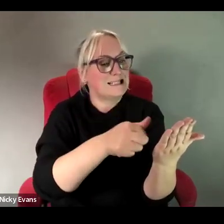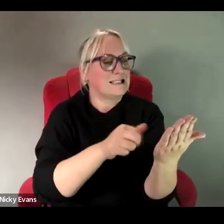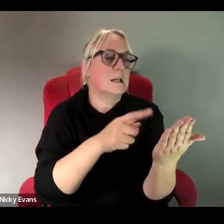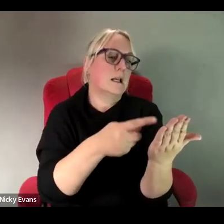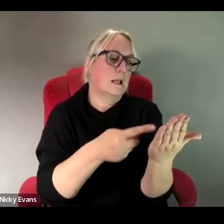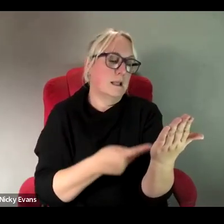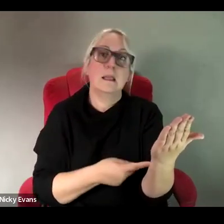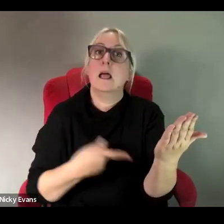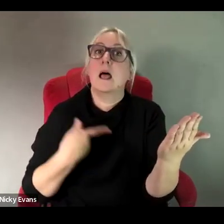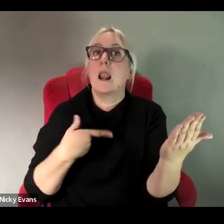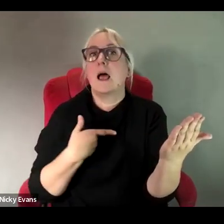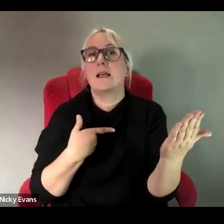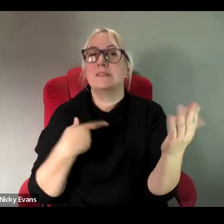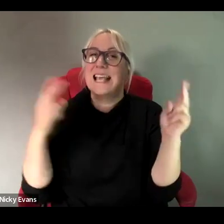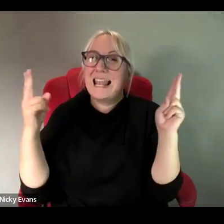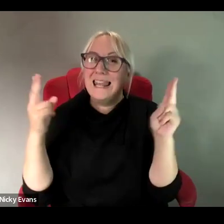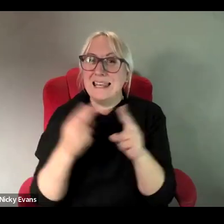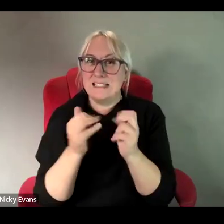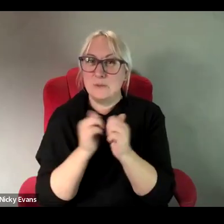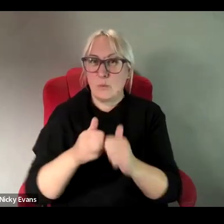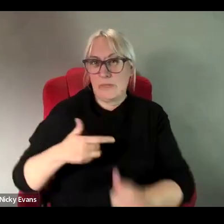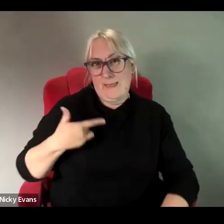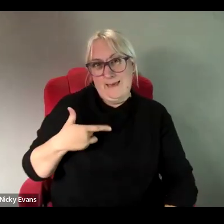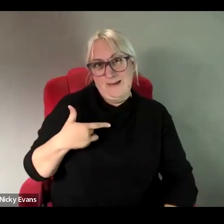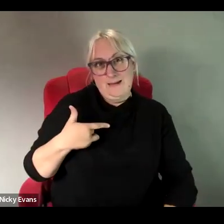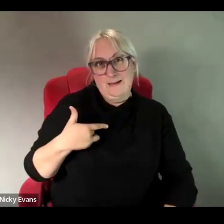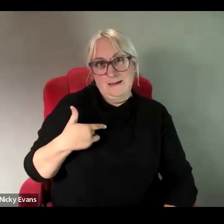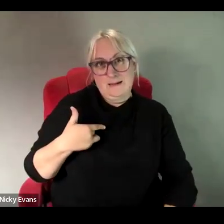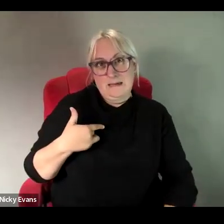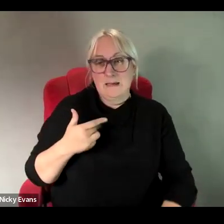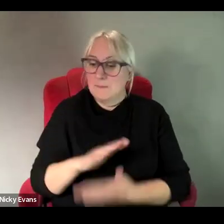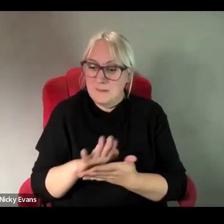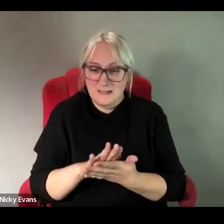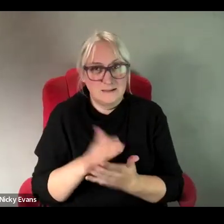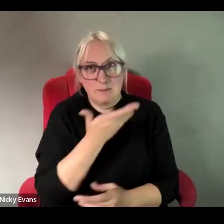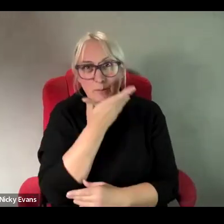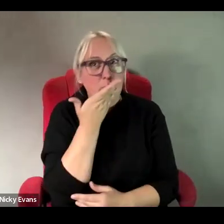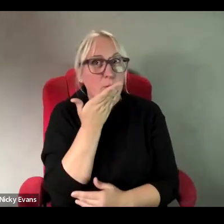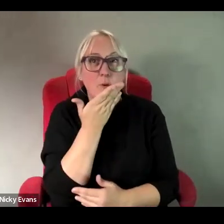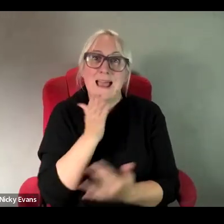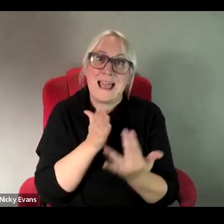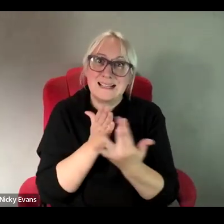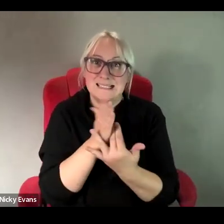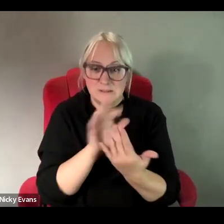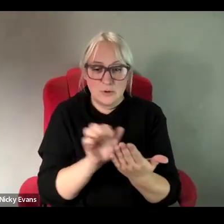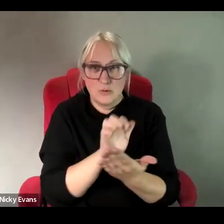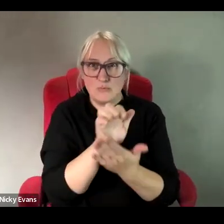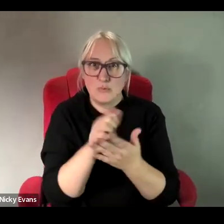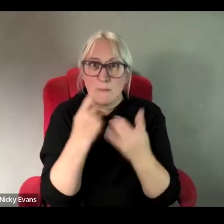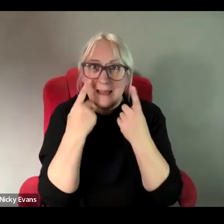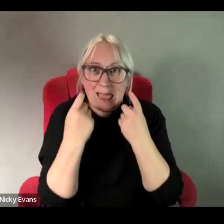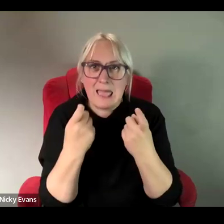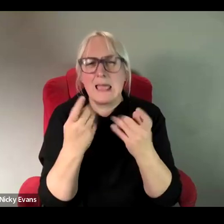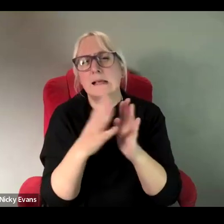were least worth living and therefore might not have access to proper care, like machinery